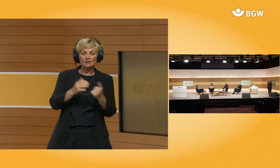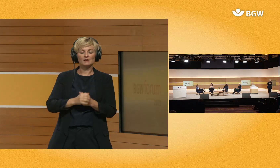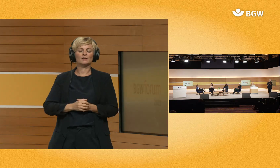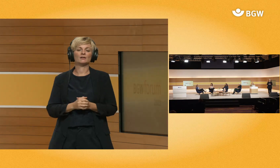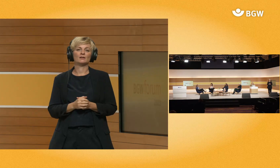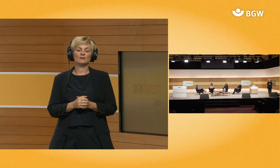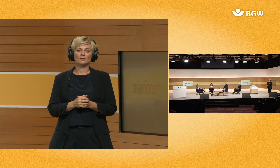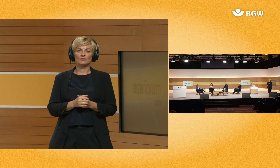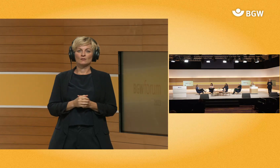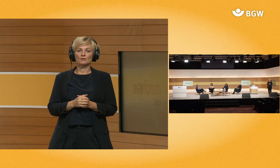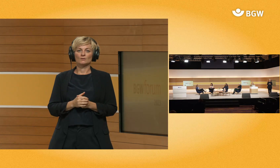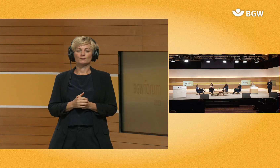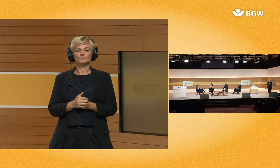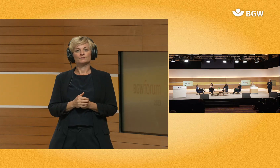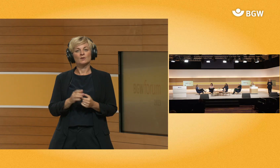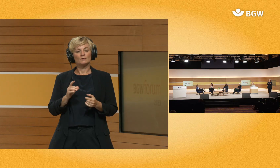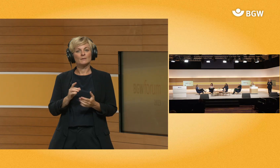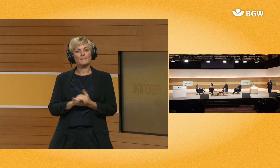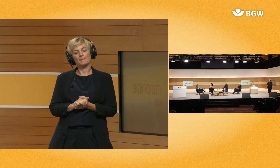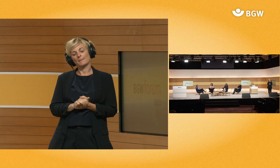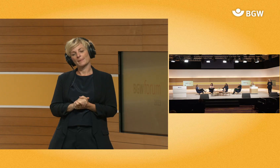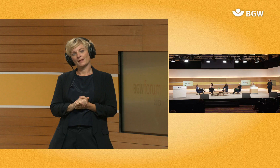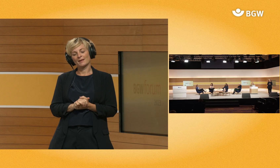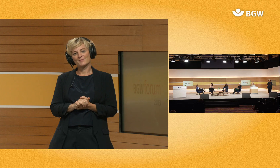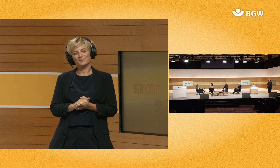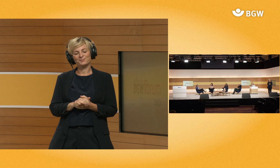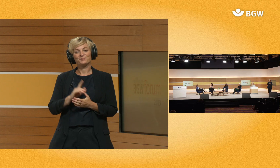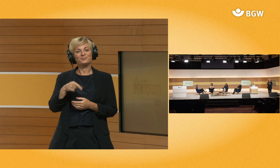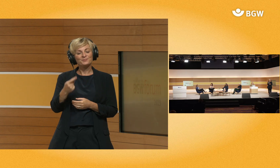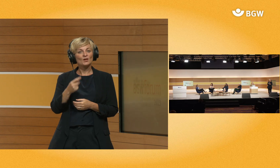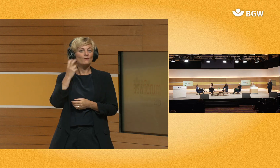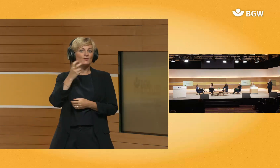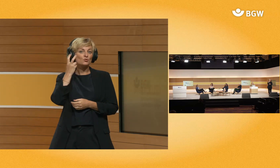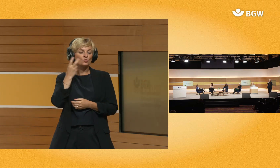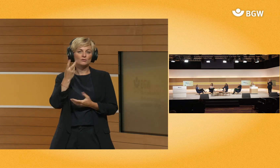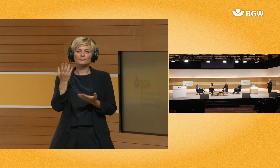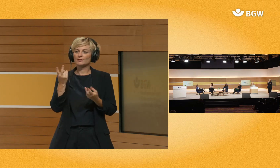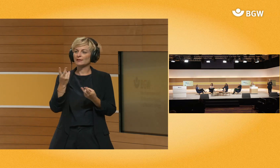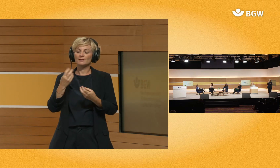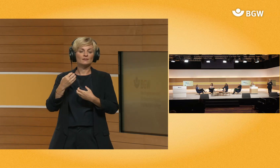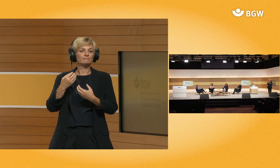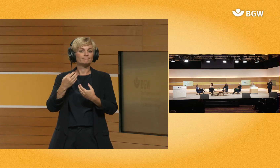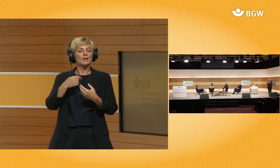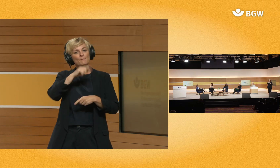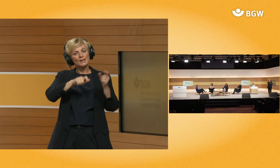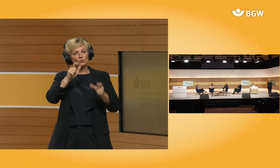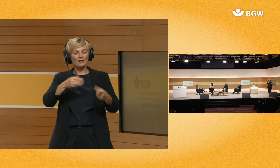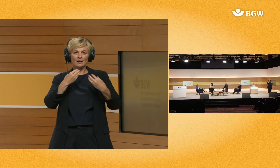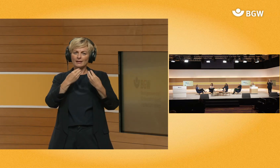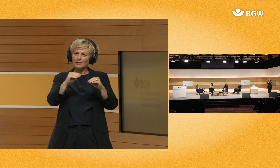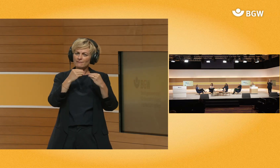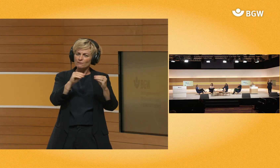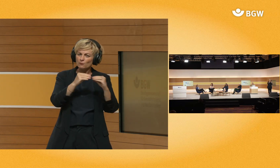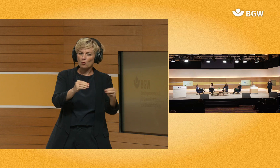staff are aware that there are opportunities, that what jobs are coming up, what jobs are available, but also via our nurse management,